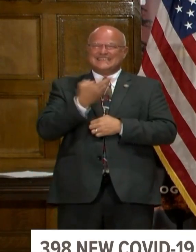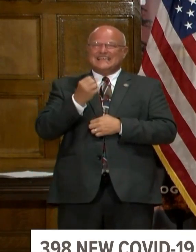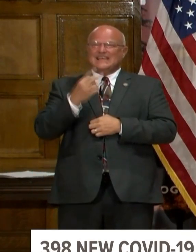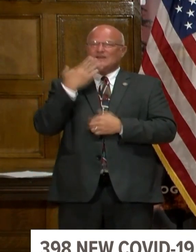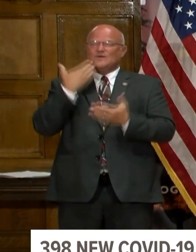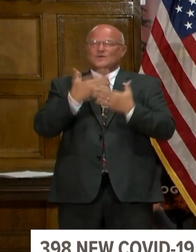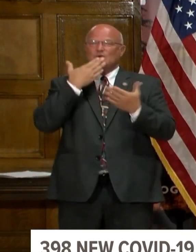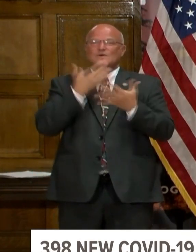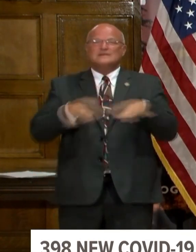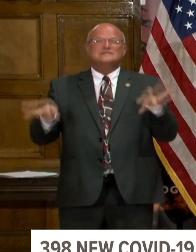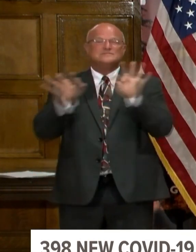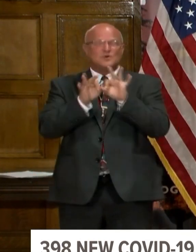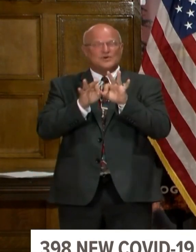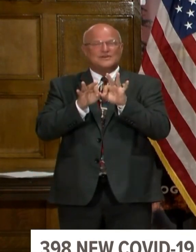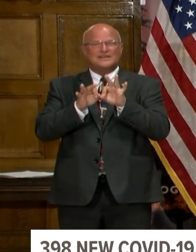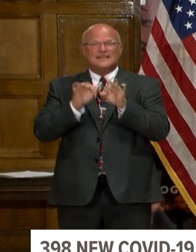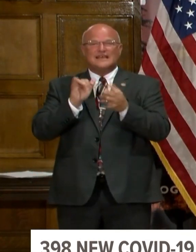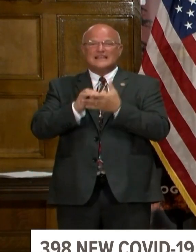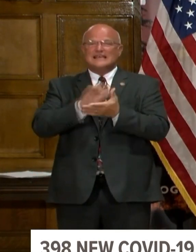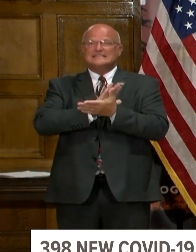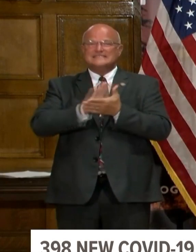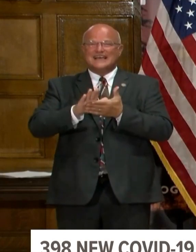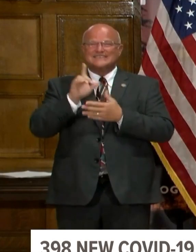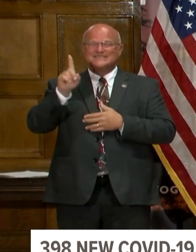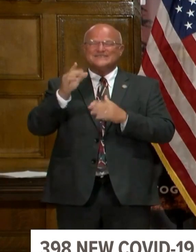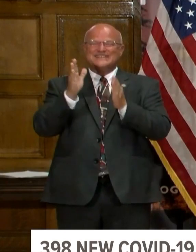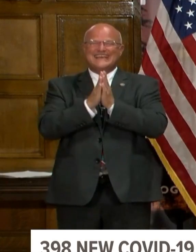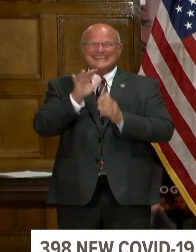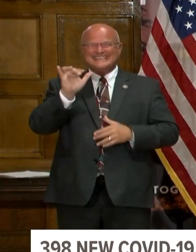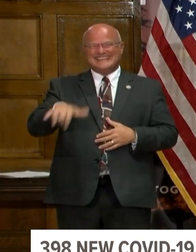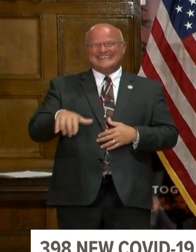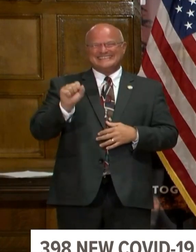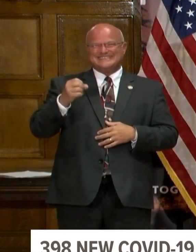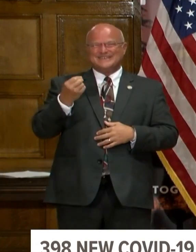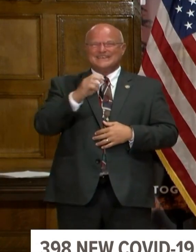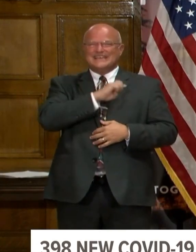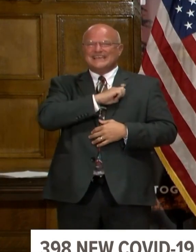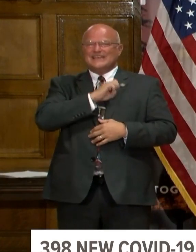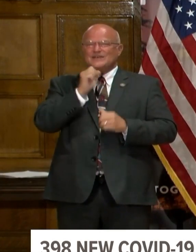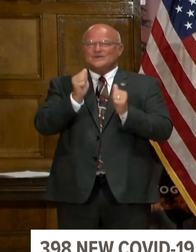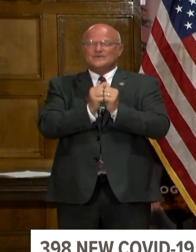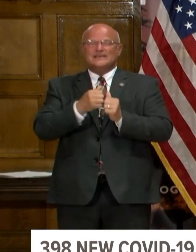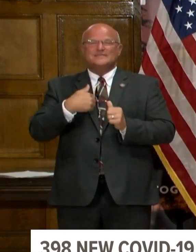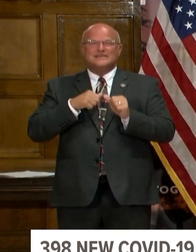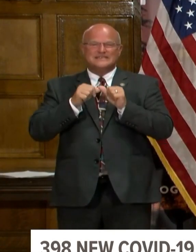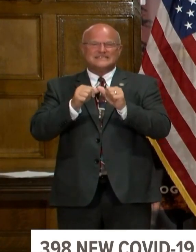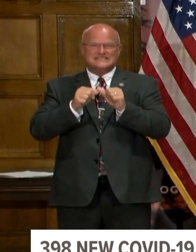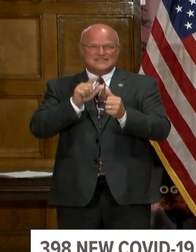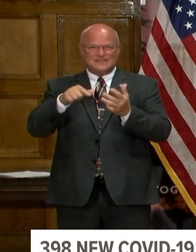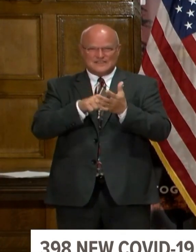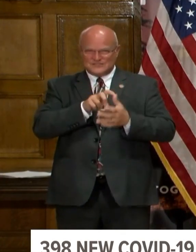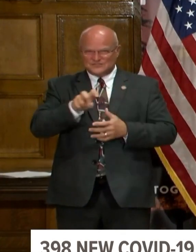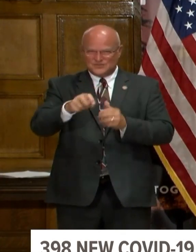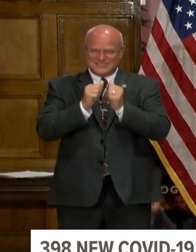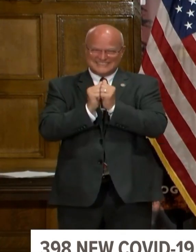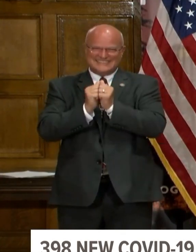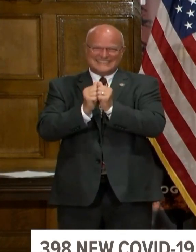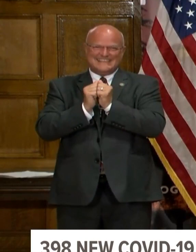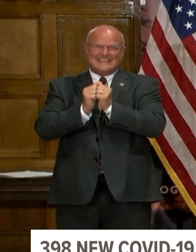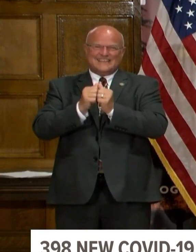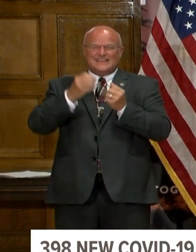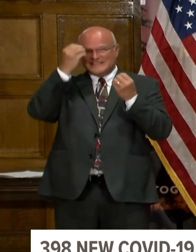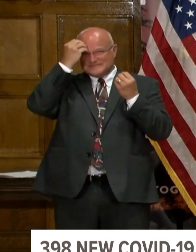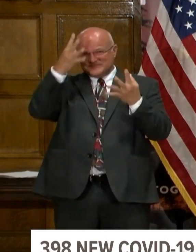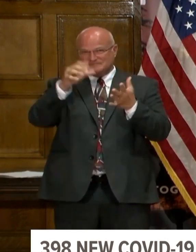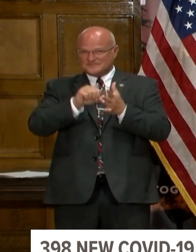been very critical. But that's nice of you to ask that. So he'll be with me as we continue this journey together. And